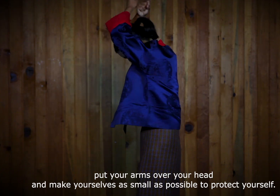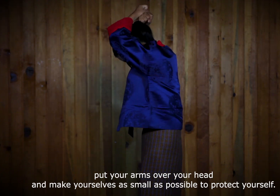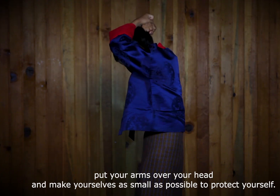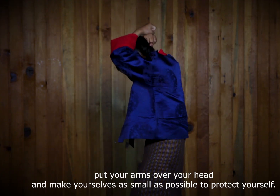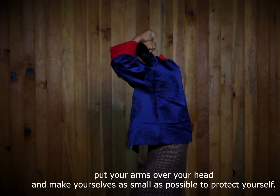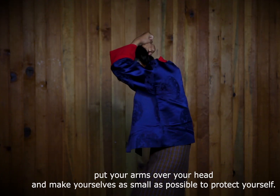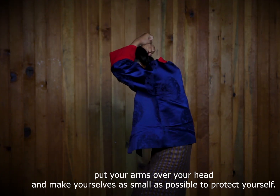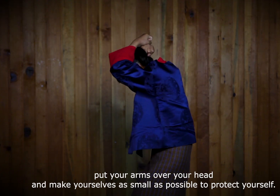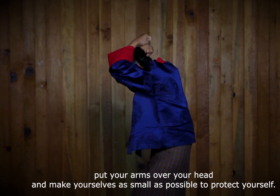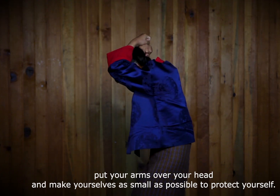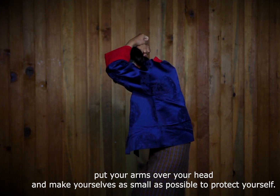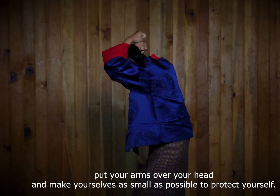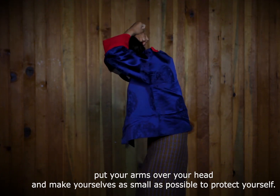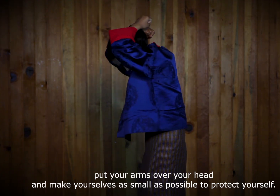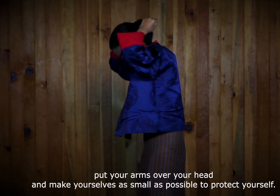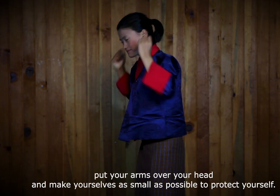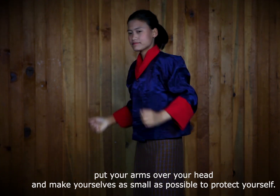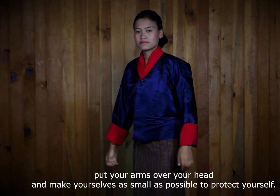as small as possible to protect yourself.